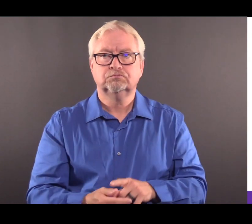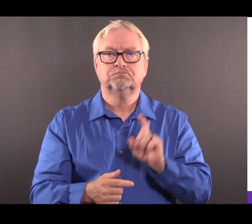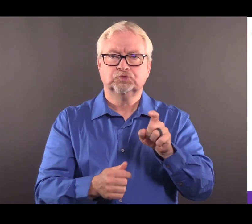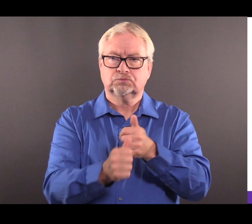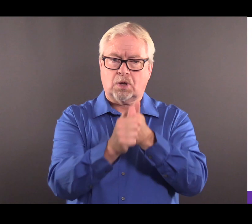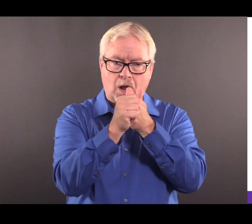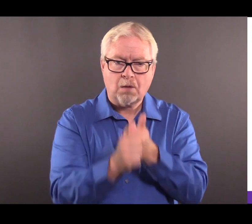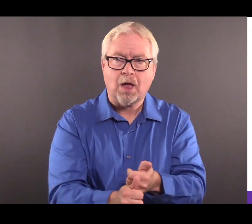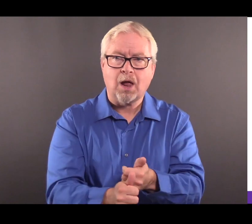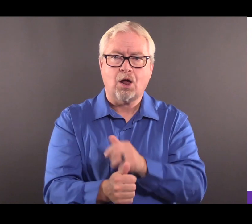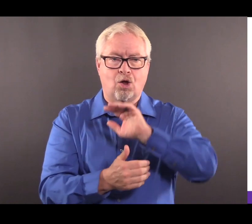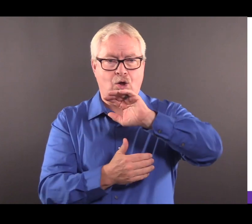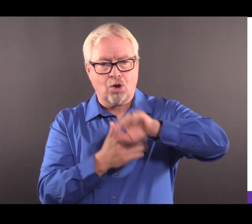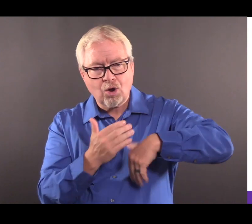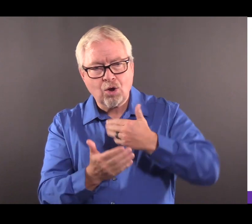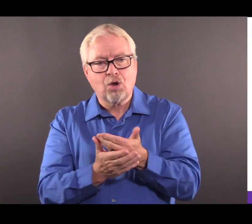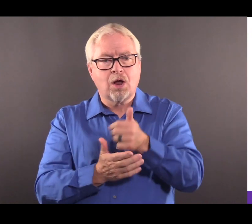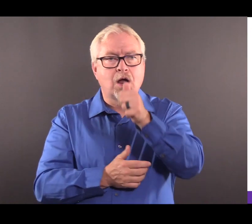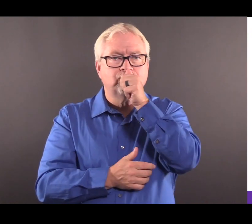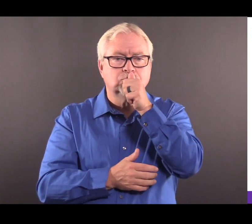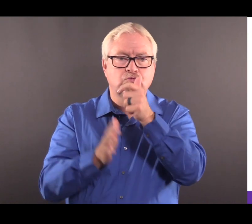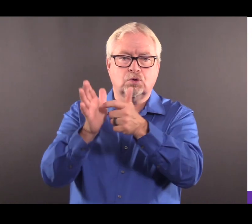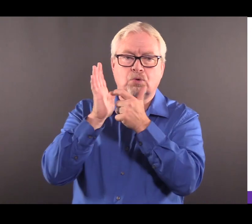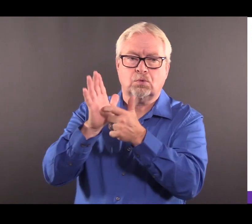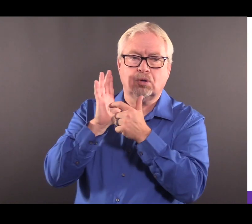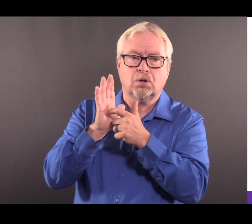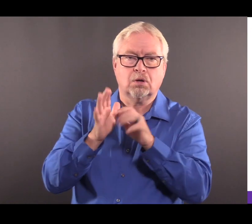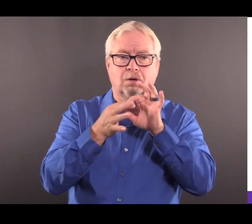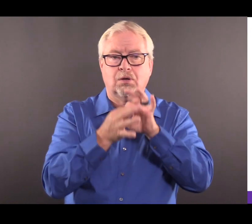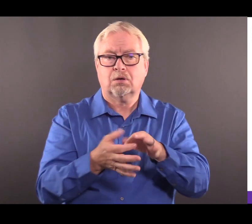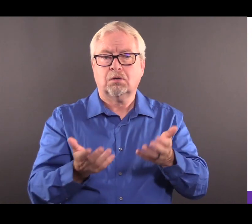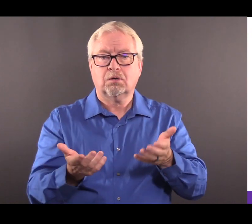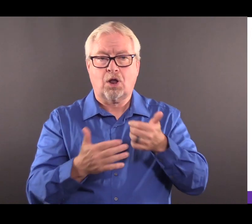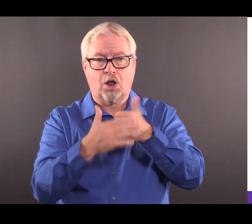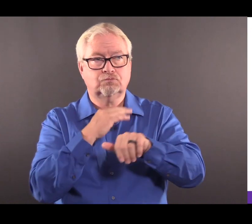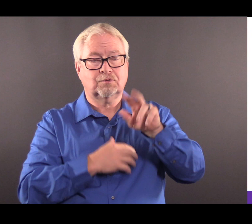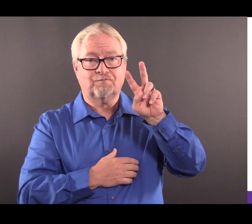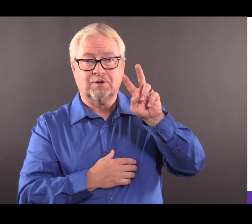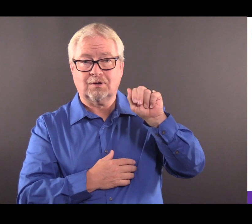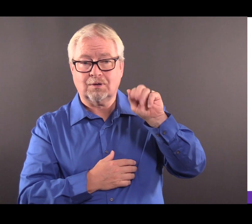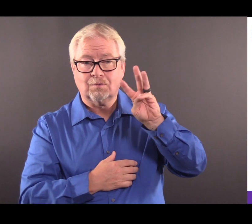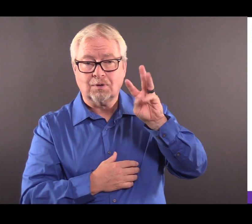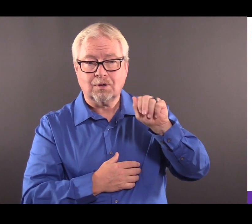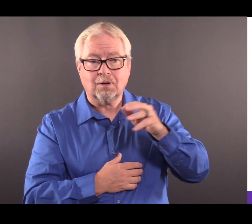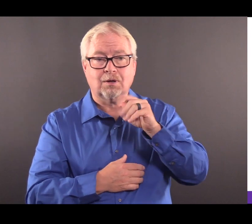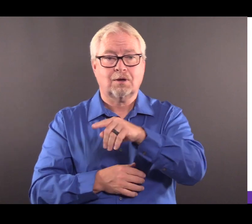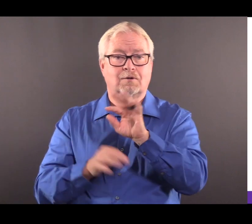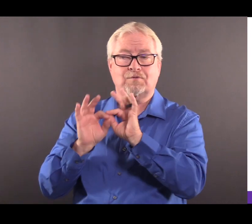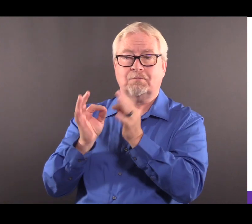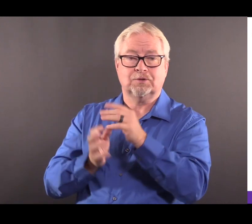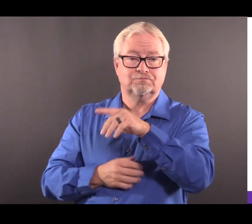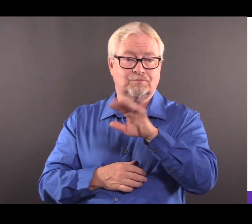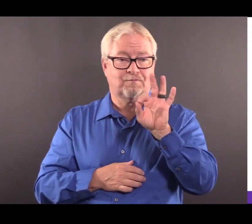requirements, and that it must adhere to all confidentiality requirements mandated by the